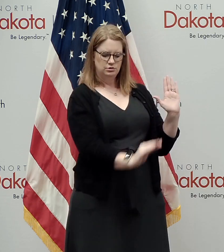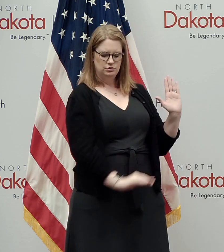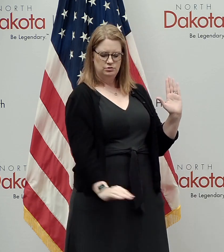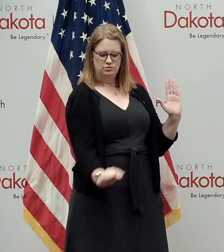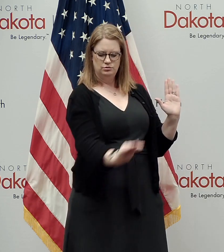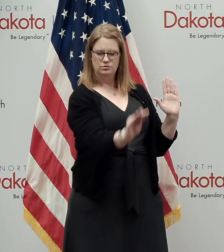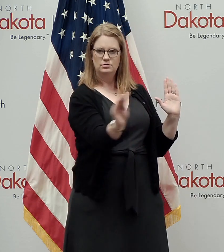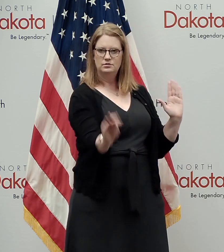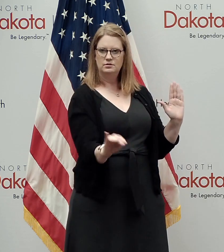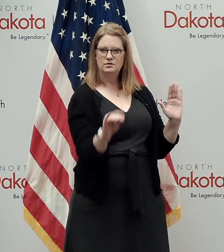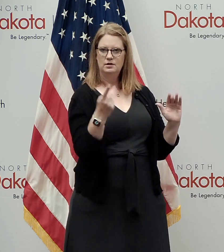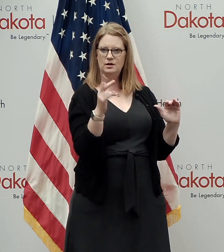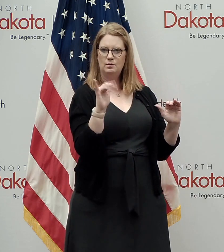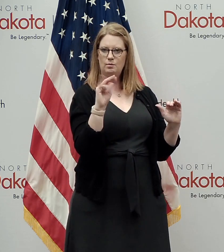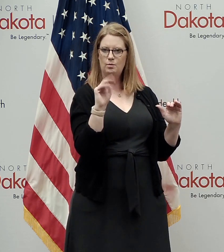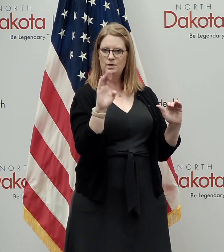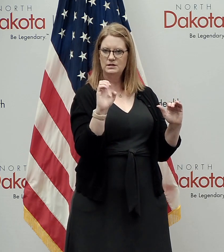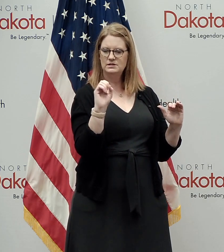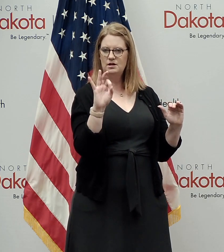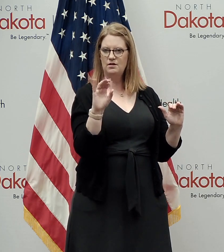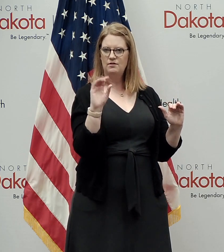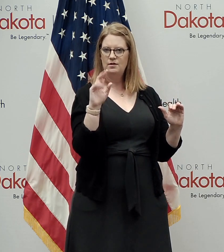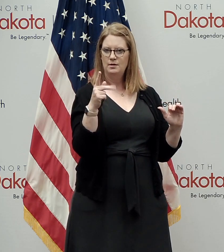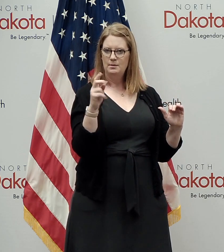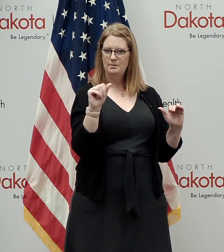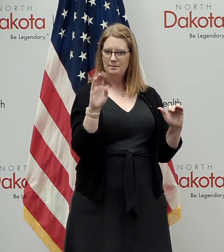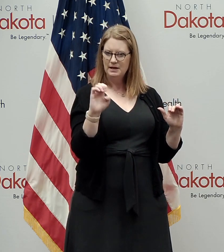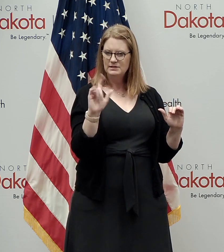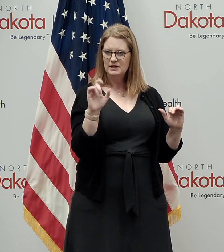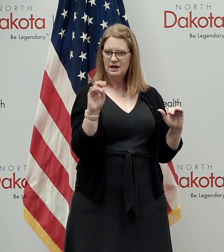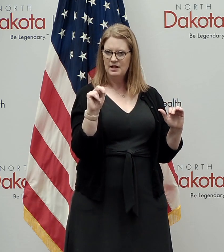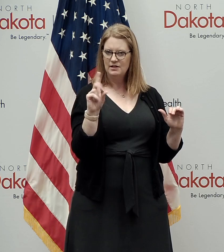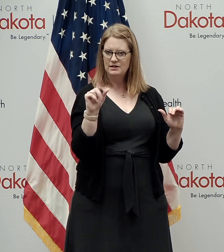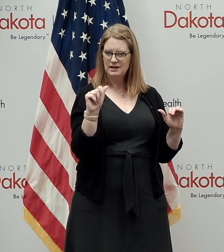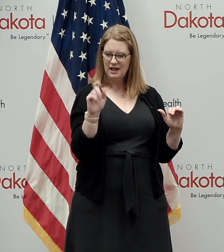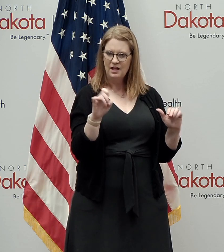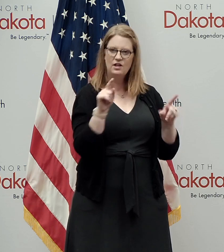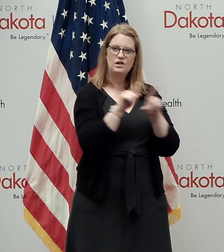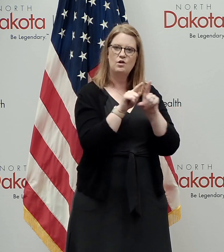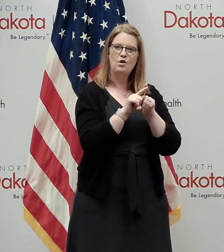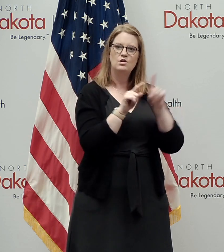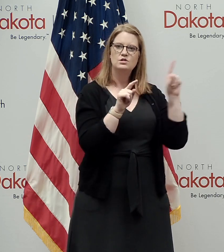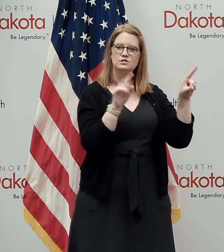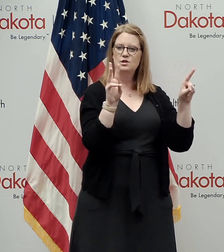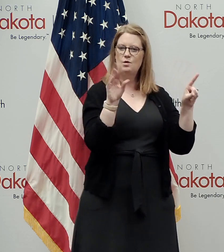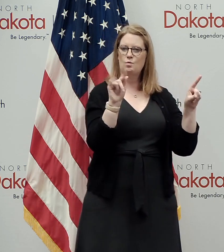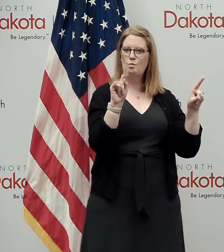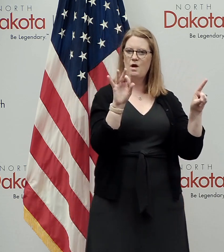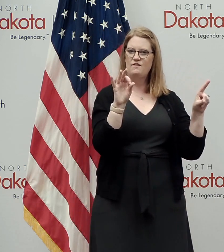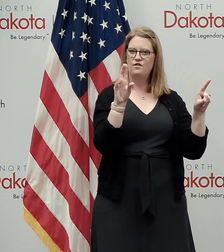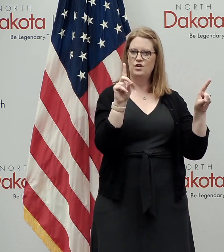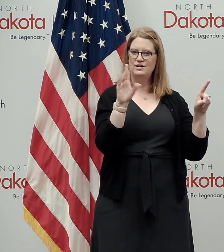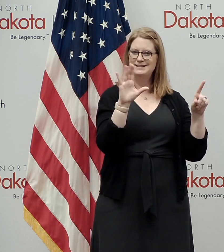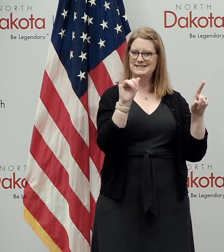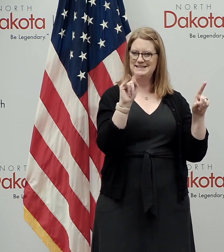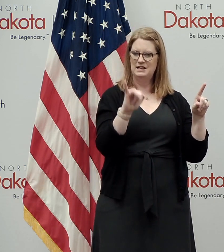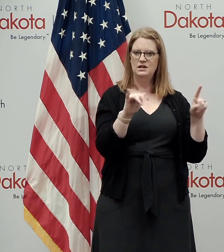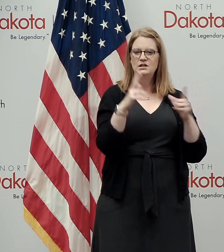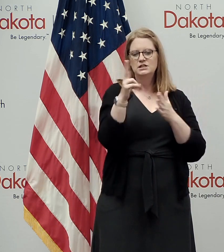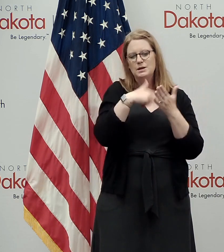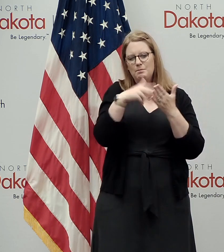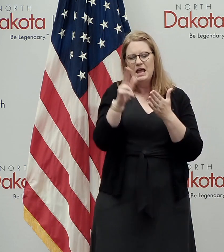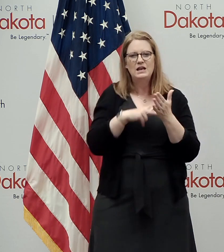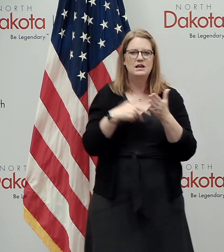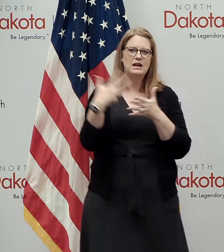requests at Prince of Peace Center in Allendale and at the Good Shepherd Home in Watford City, among others. These projects help foster connections,